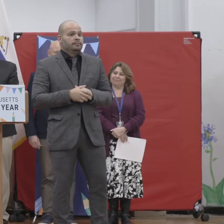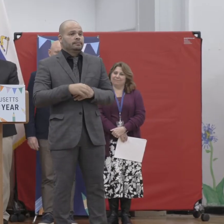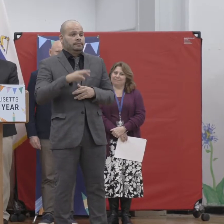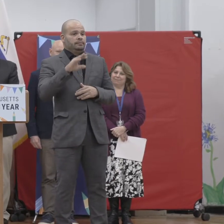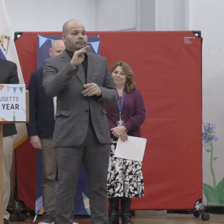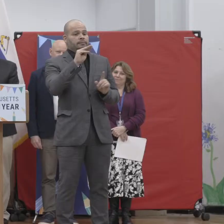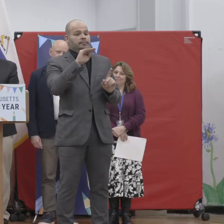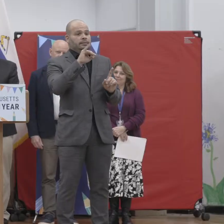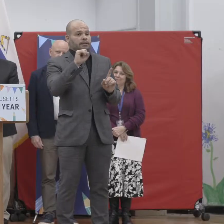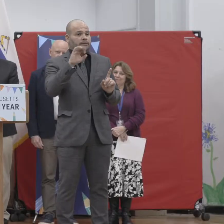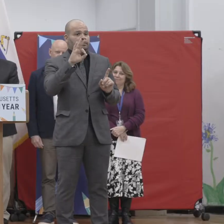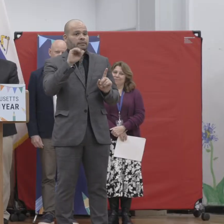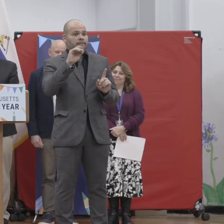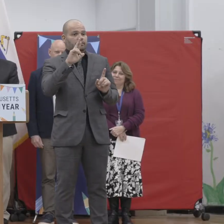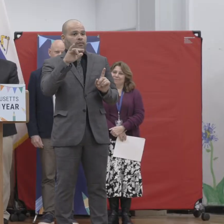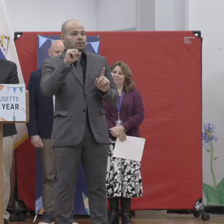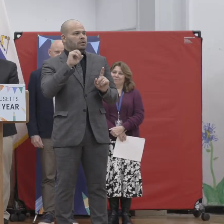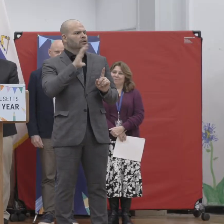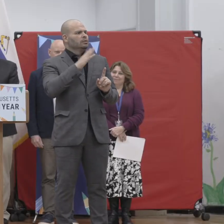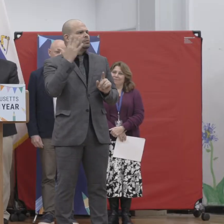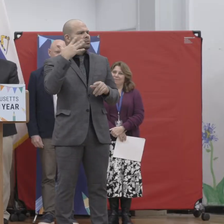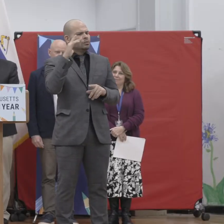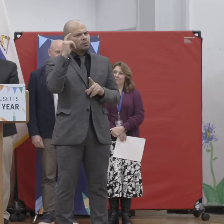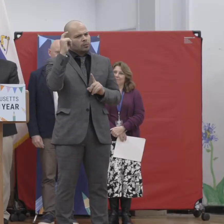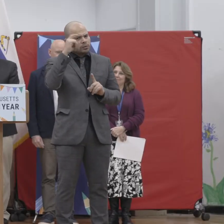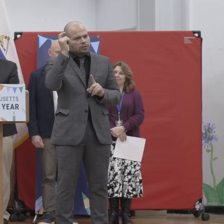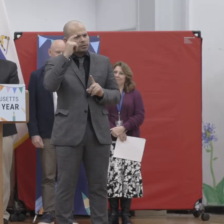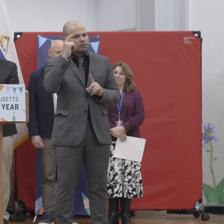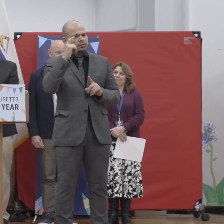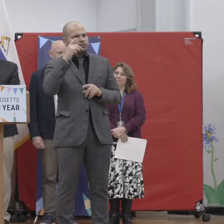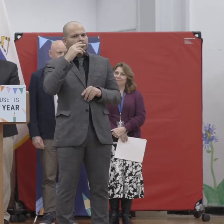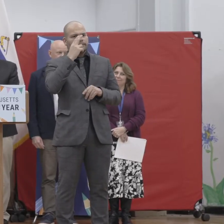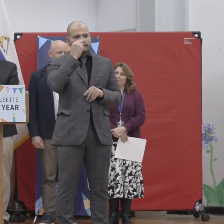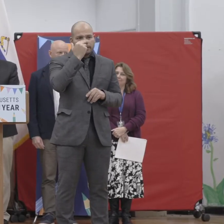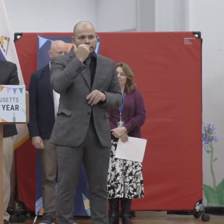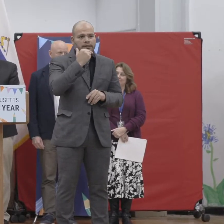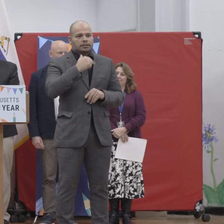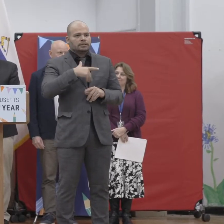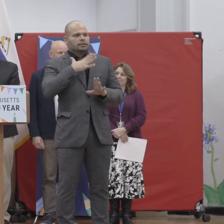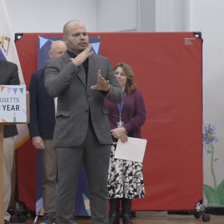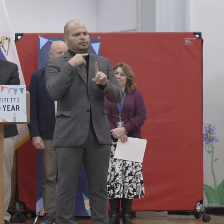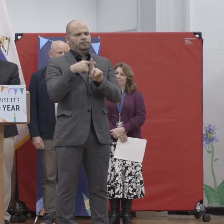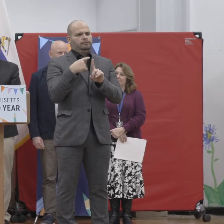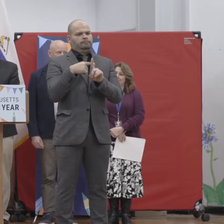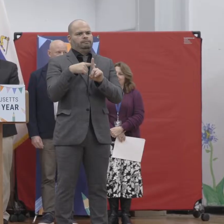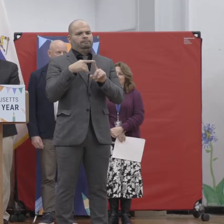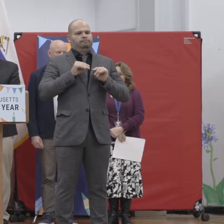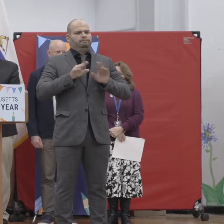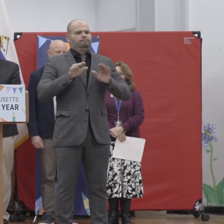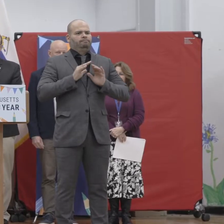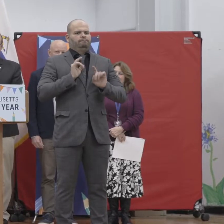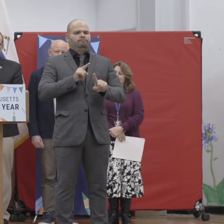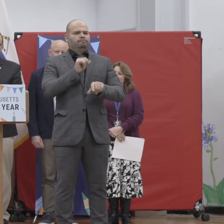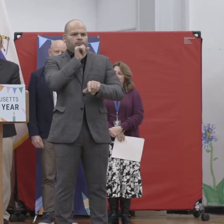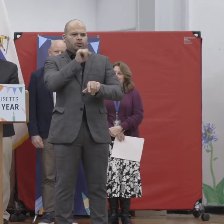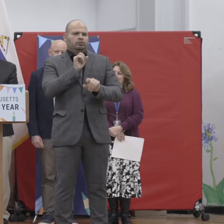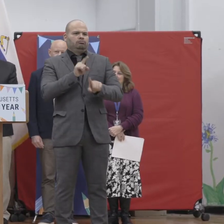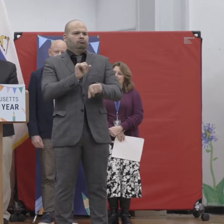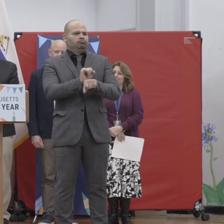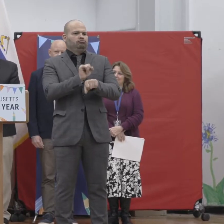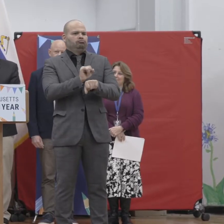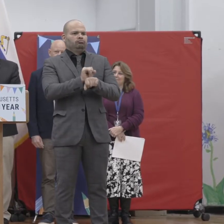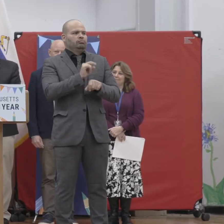our students, and candid sense of humor are a huge part of why I love coming to work every day. Miss